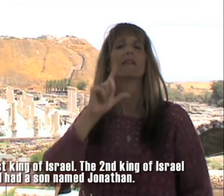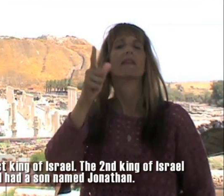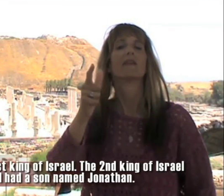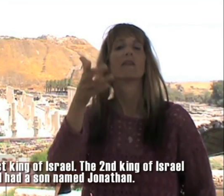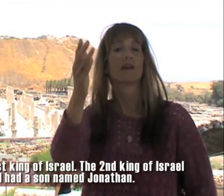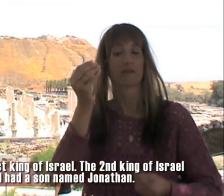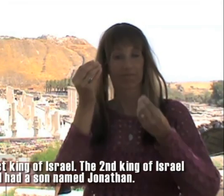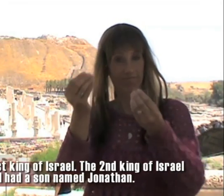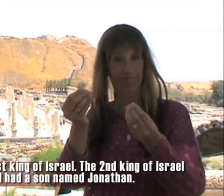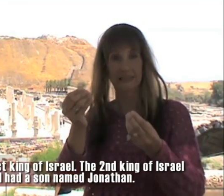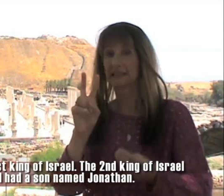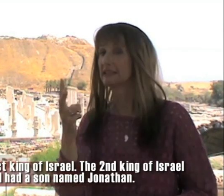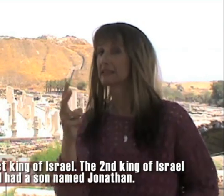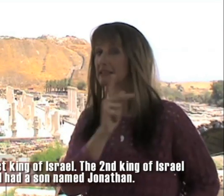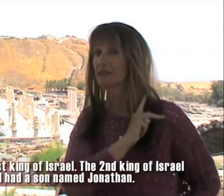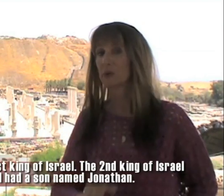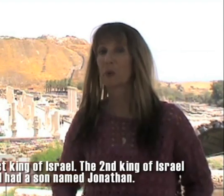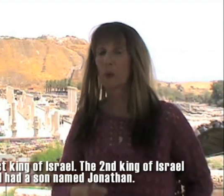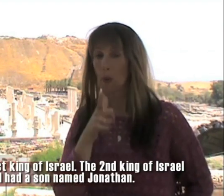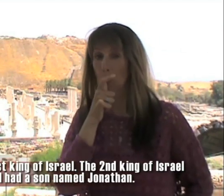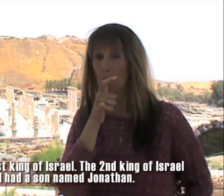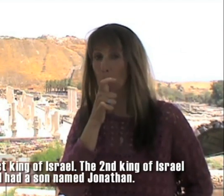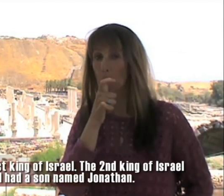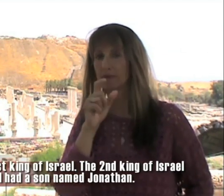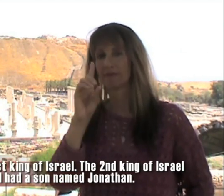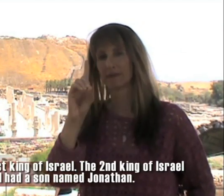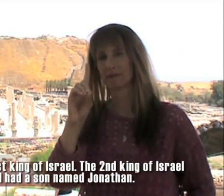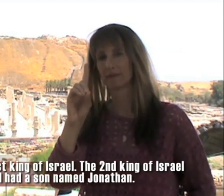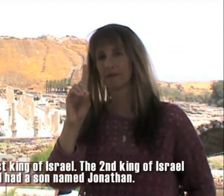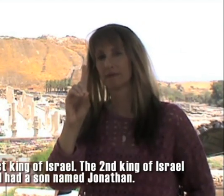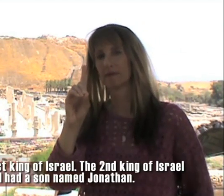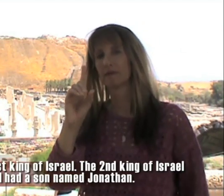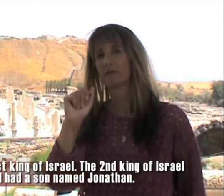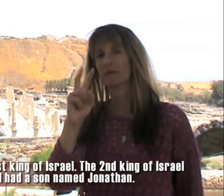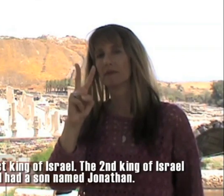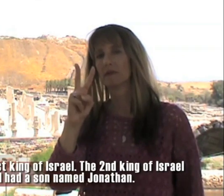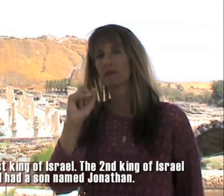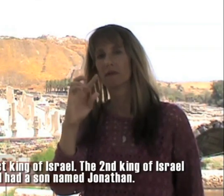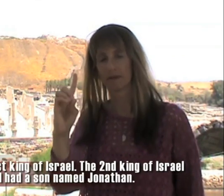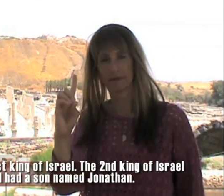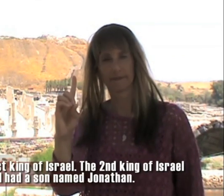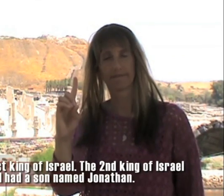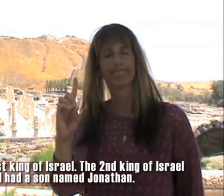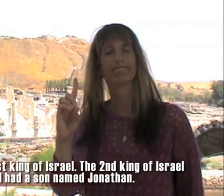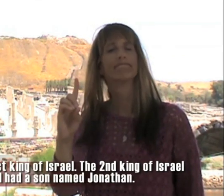He had the first kingdom, and then he handed his kingdom over to who? David.